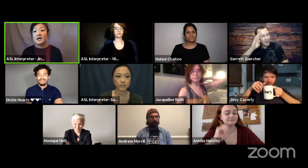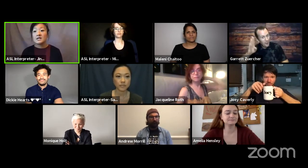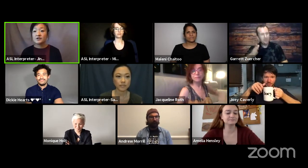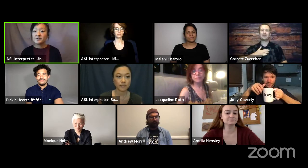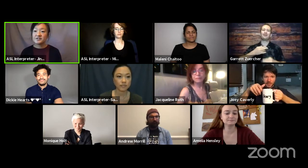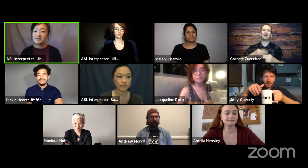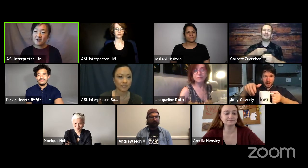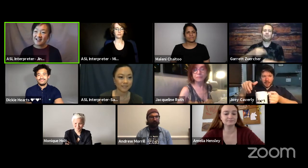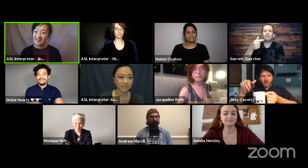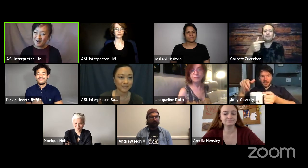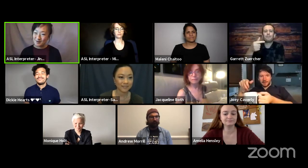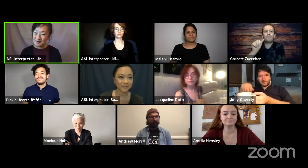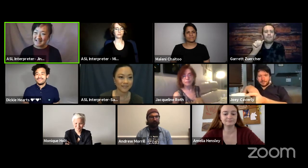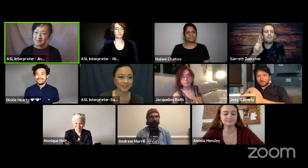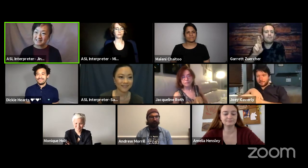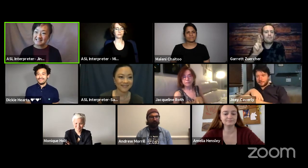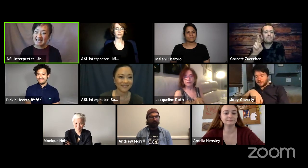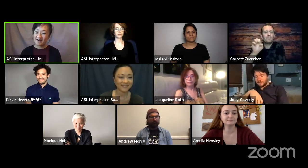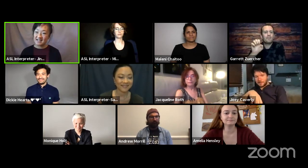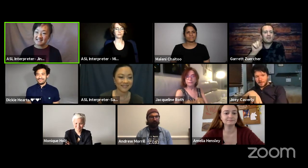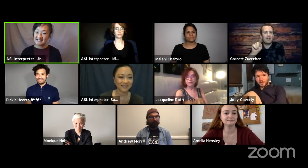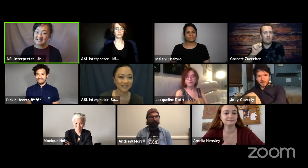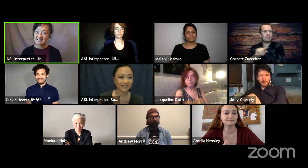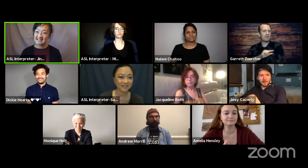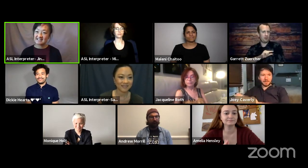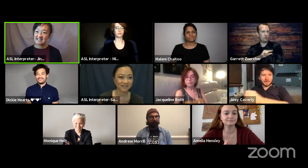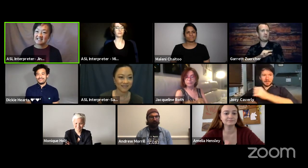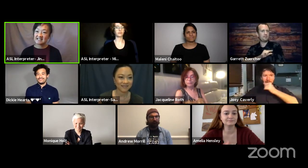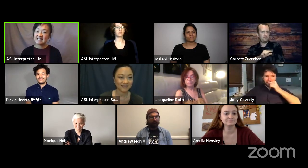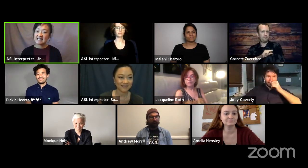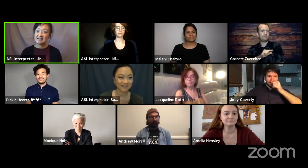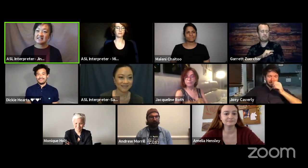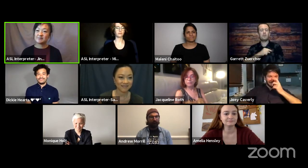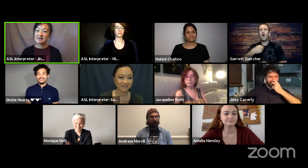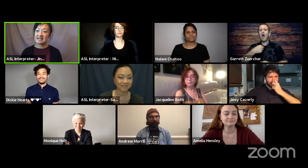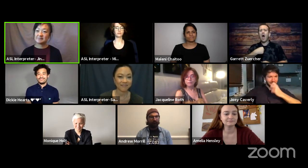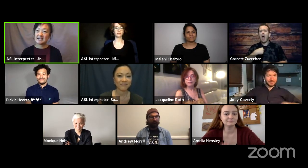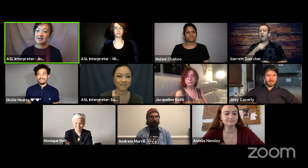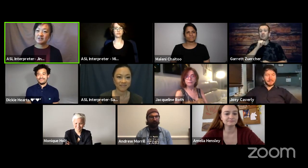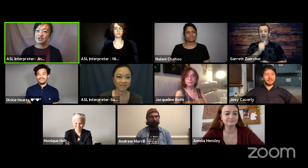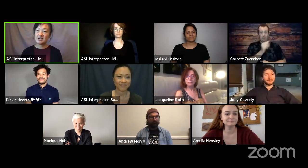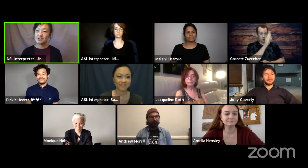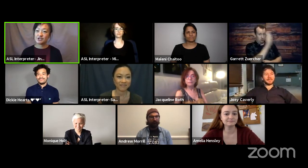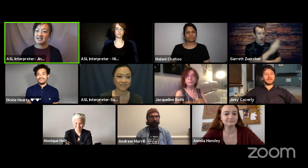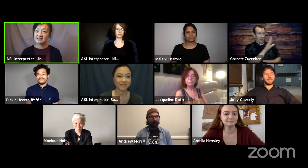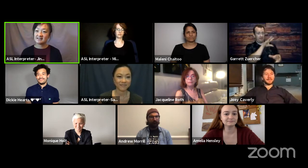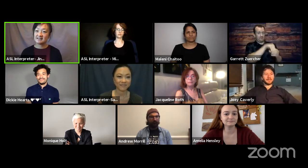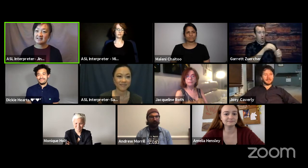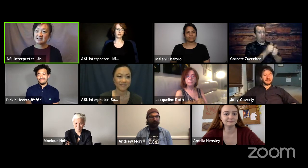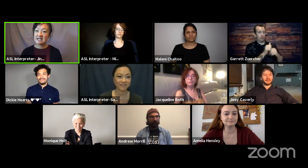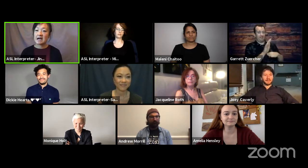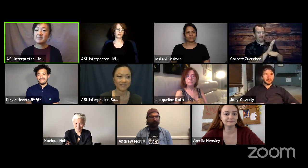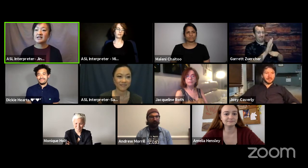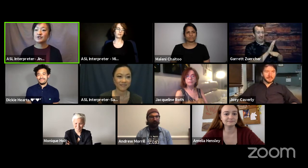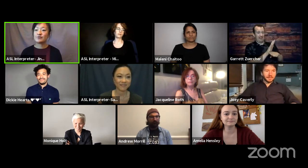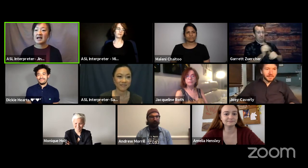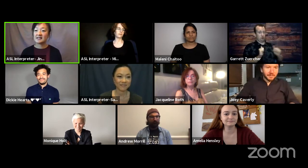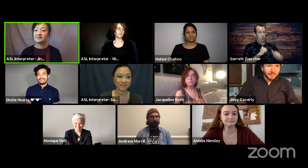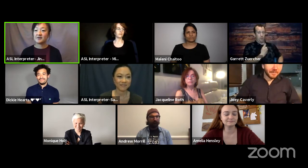So first of all, hello, my name is Garrett. This is my name sign with the G on the chest. I'm not directly